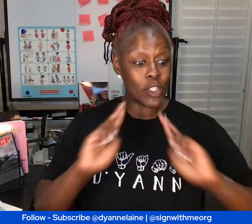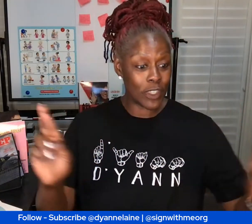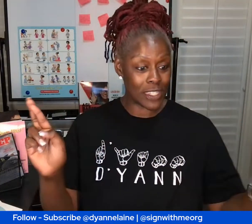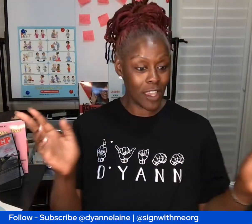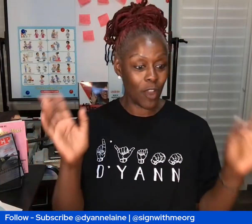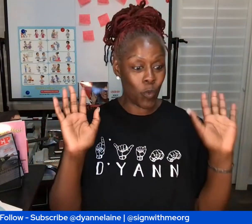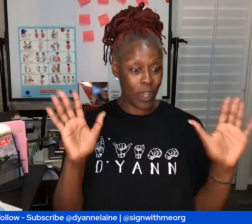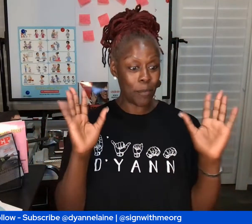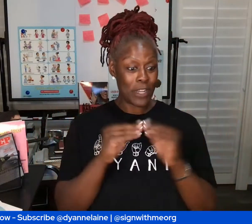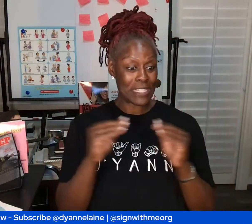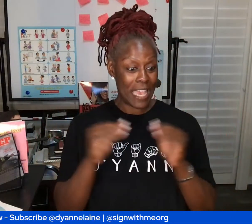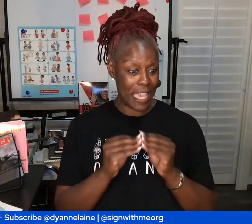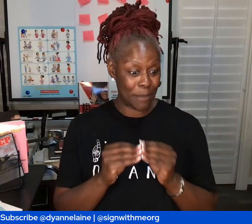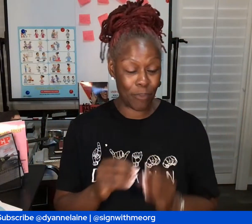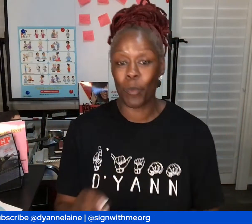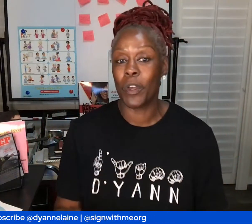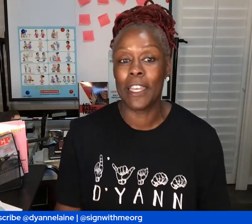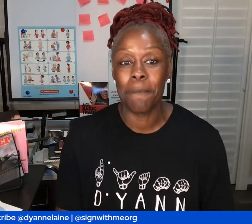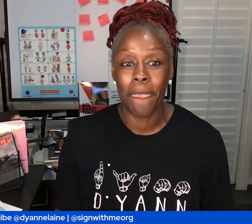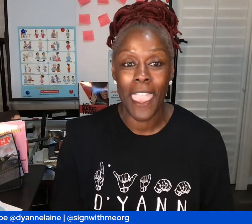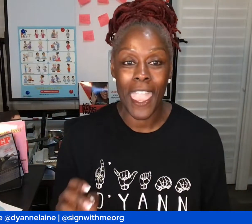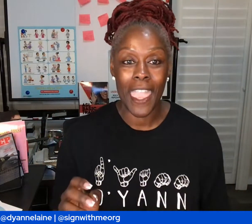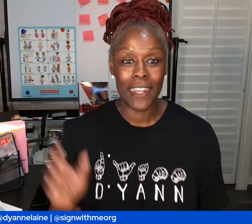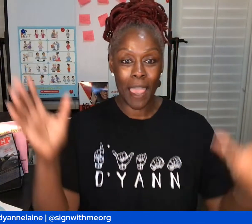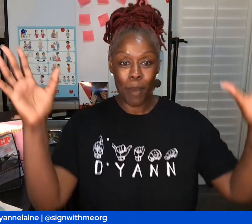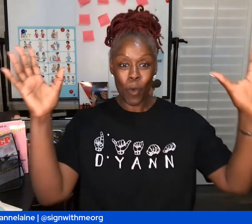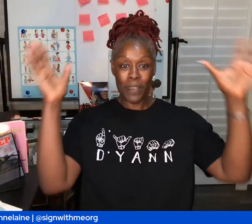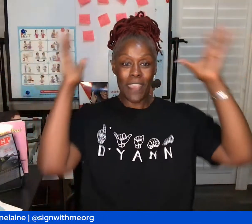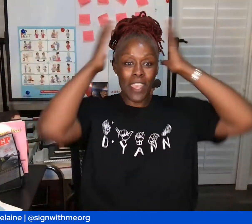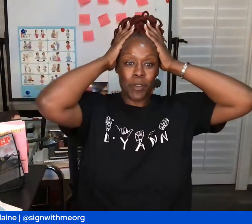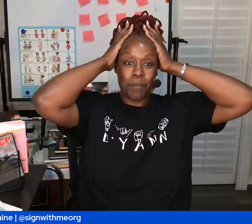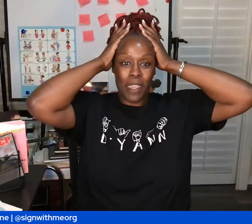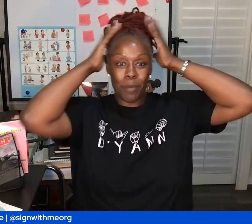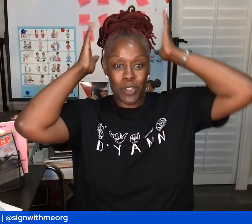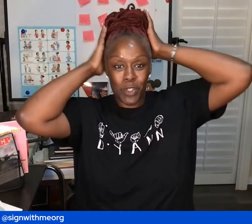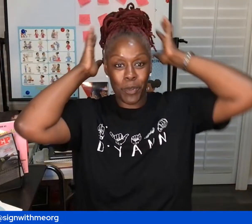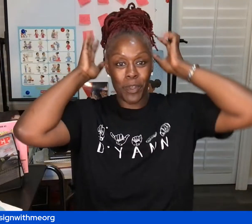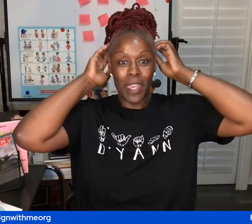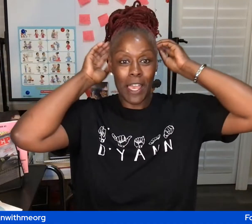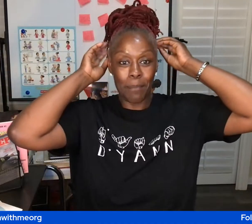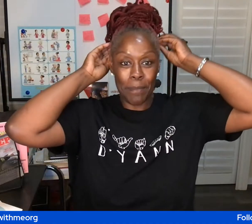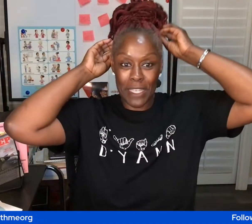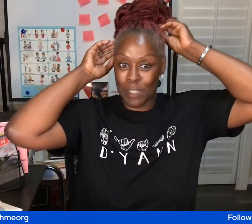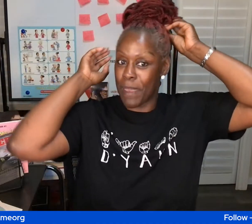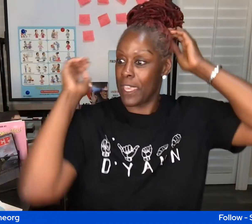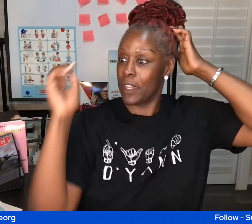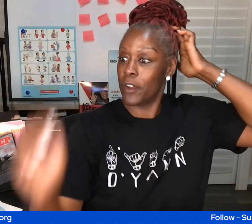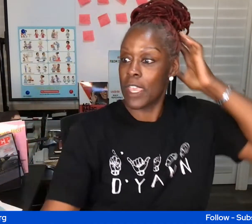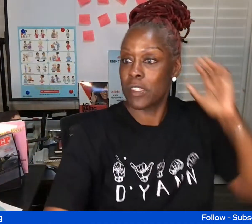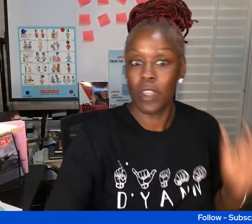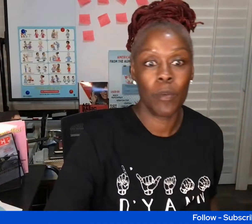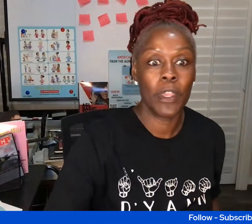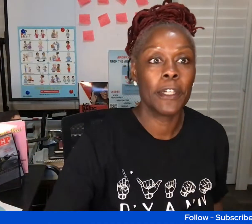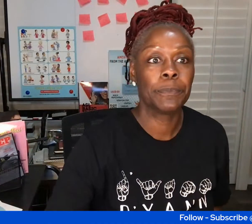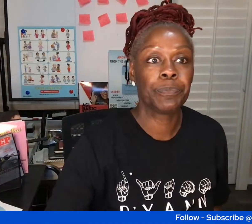do this song one more time, everyone, and I'm hoping that you'll be able to be blessed by it. Okay, so here we go.